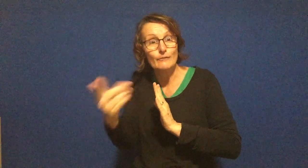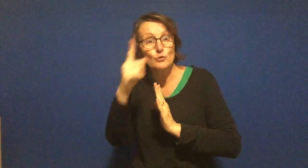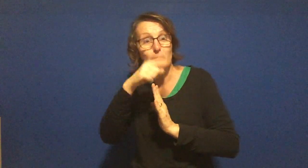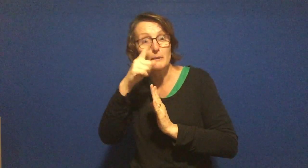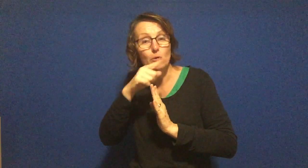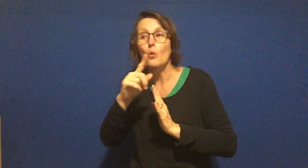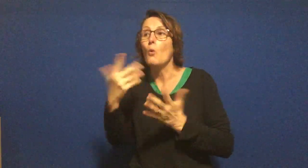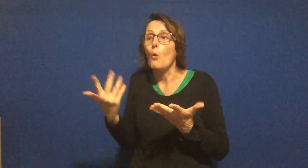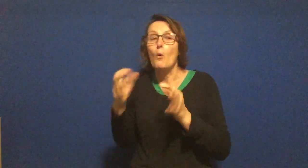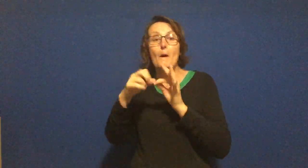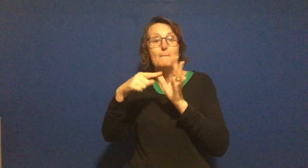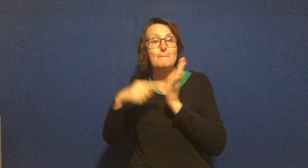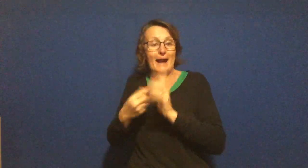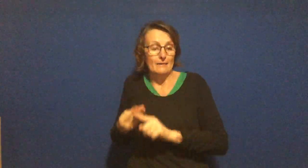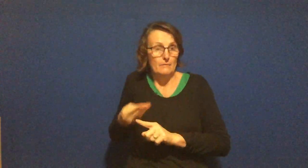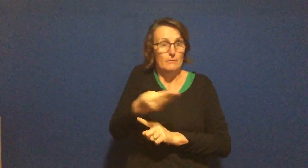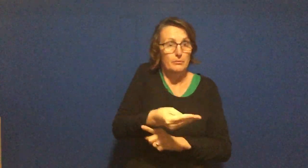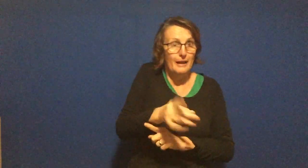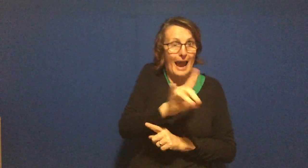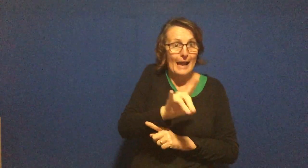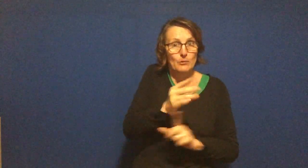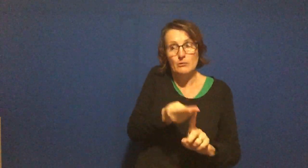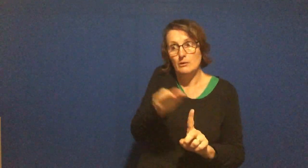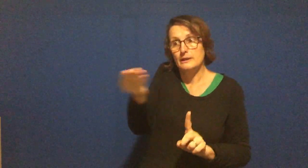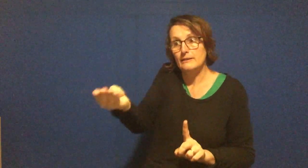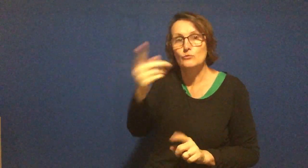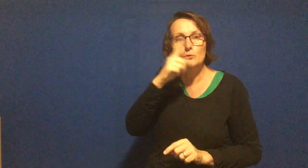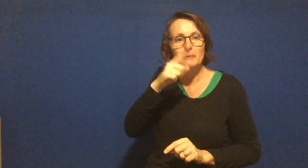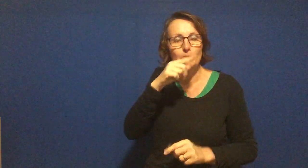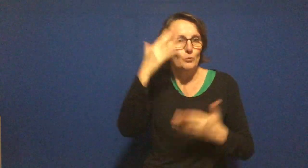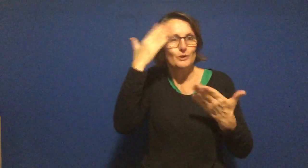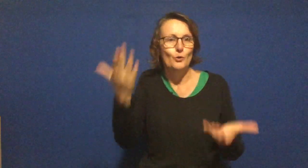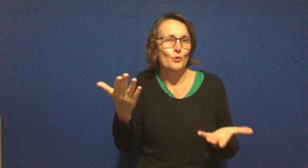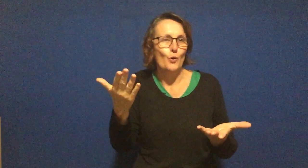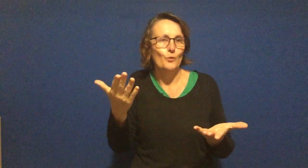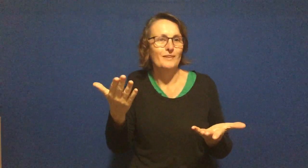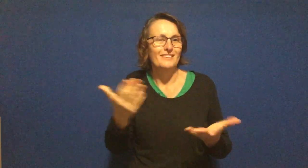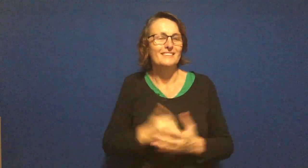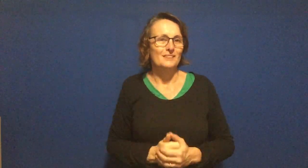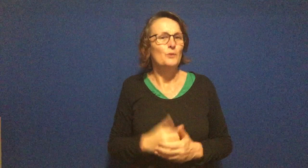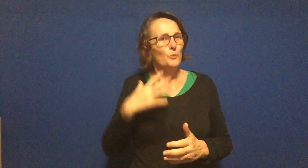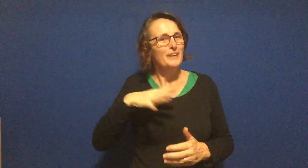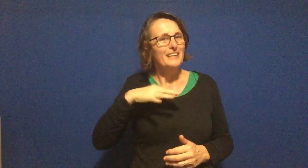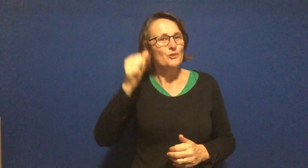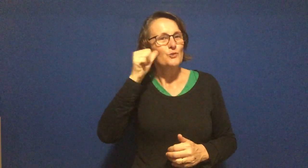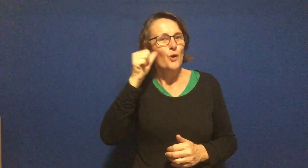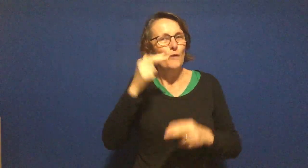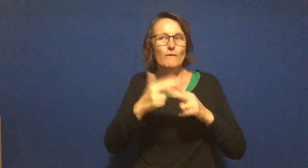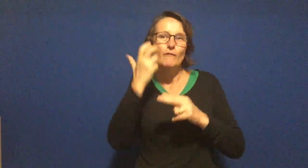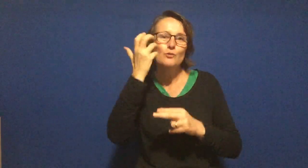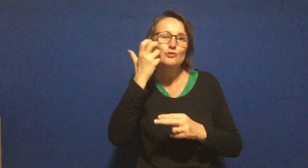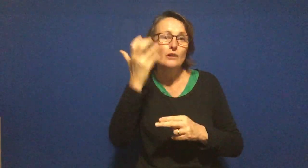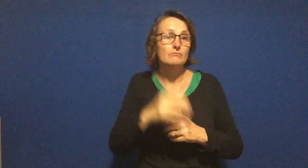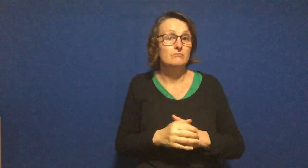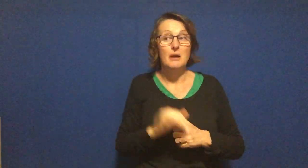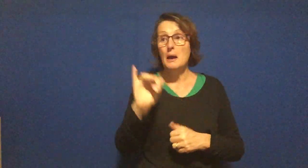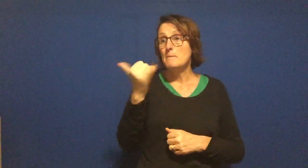things are things that count in terms of how you deal with it. It may be that live animals from the